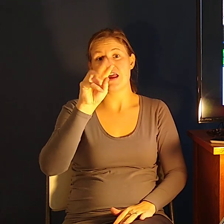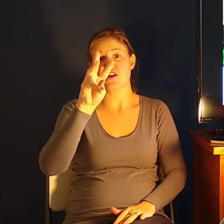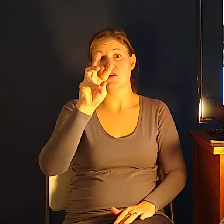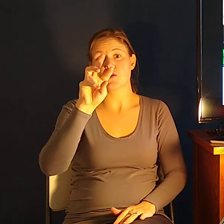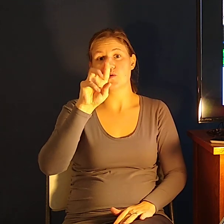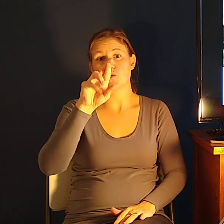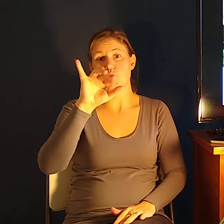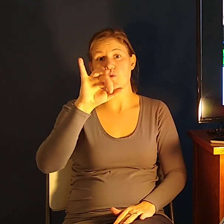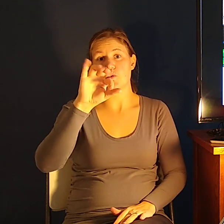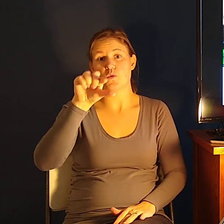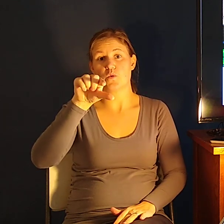first